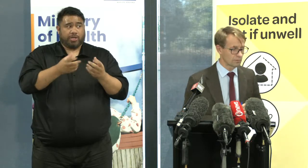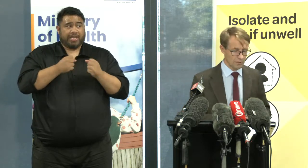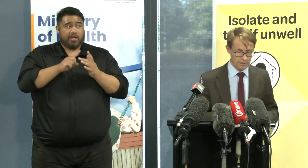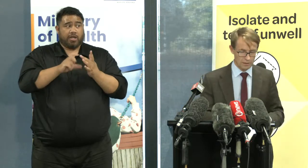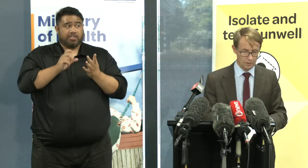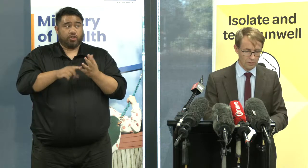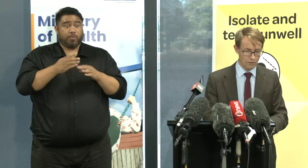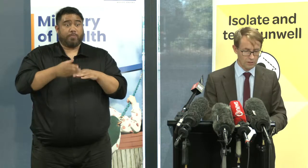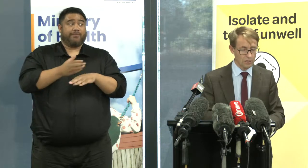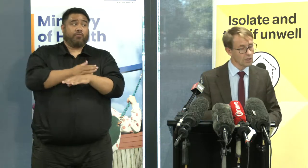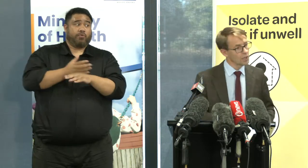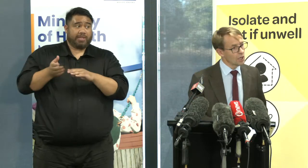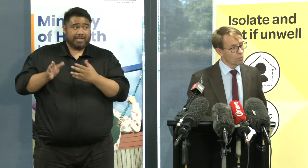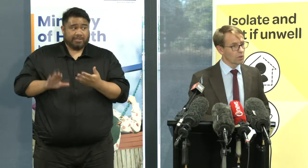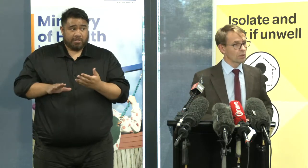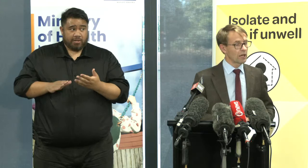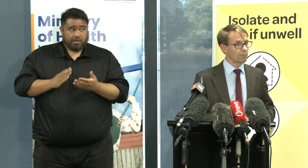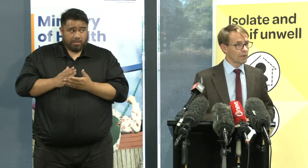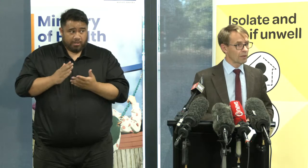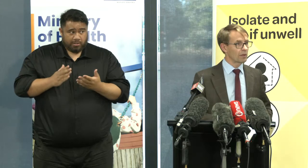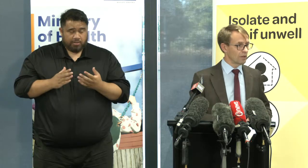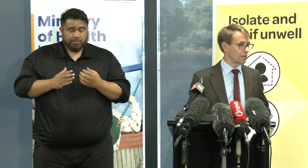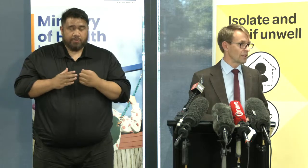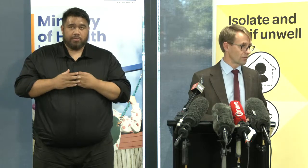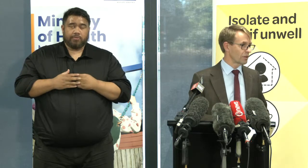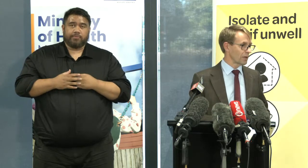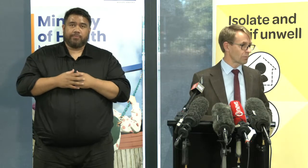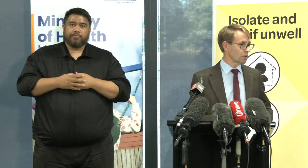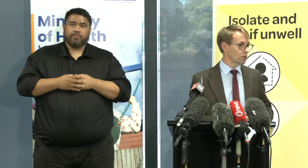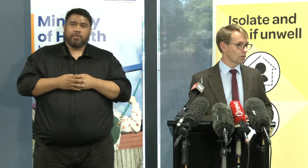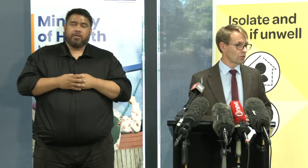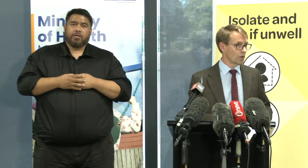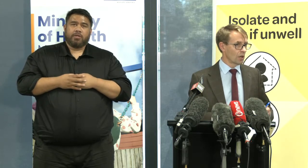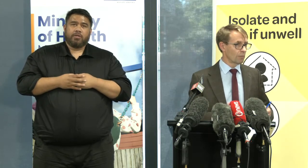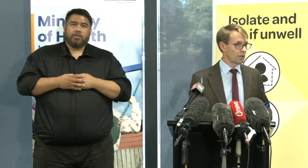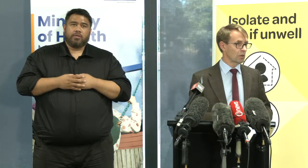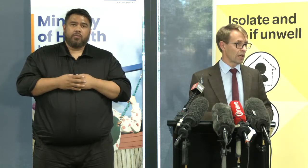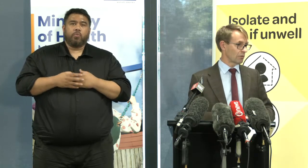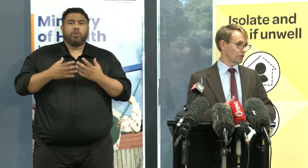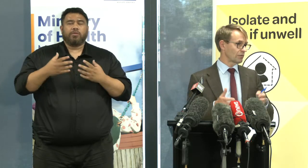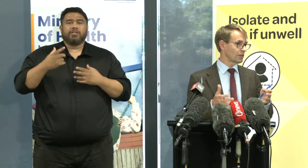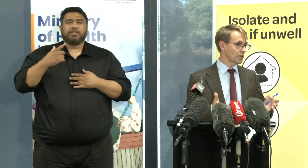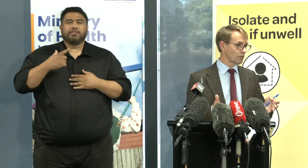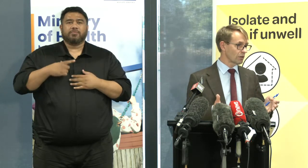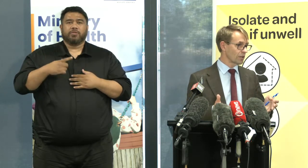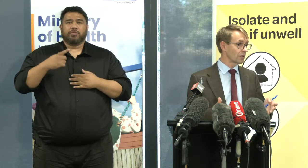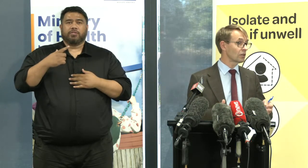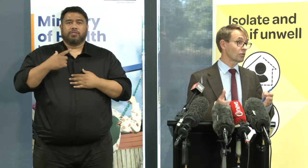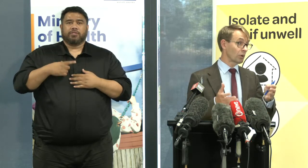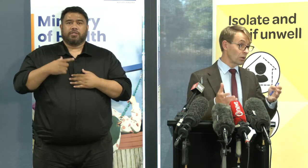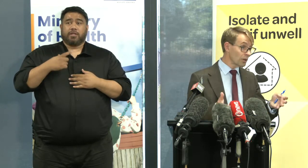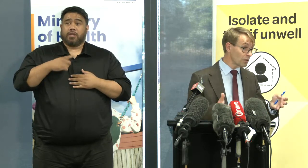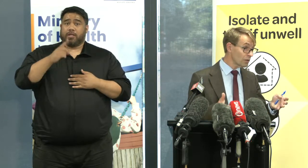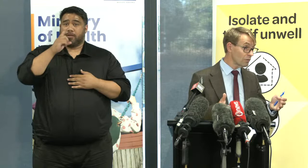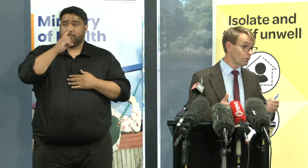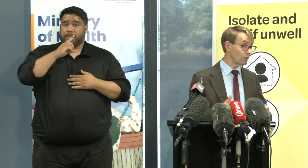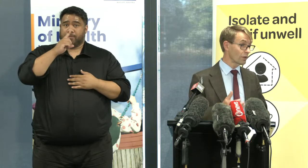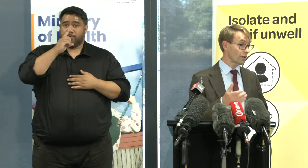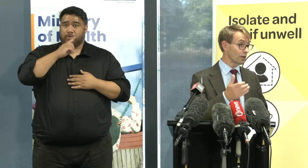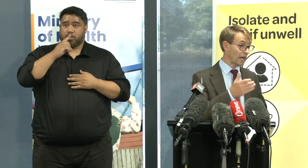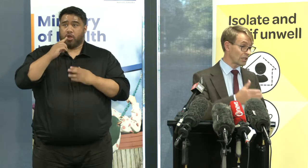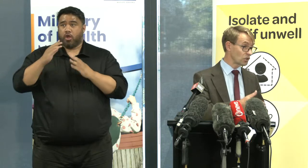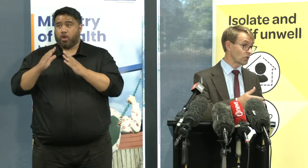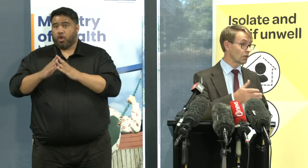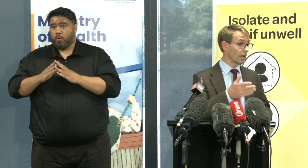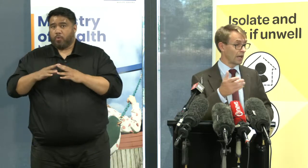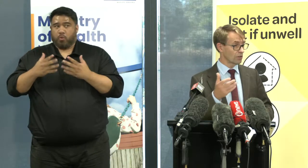from COVID-19? Well, that's very much because people are receiving the level of care that is appropriate for